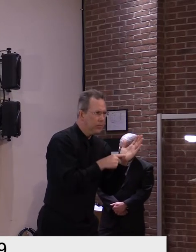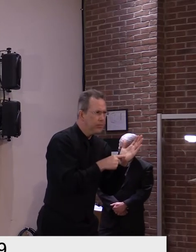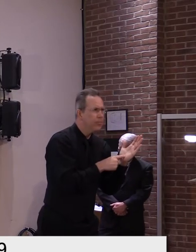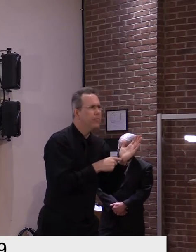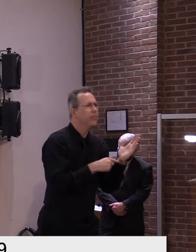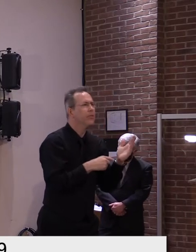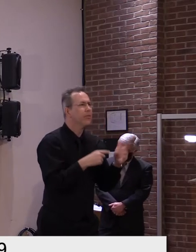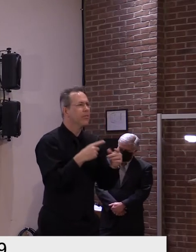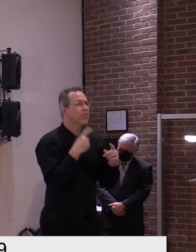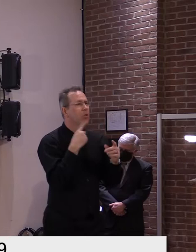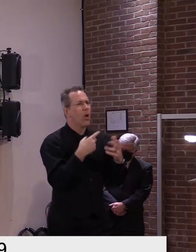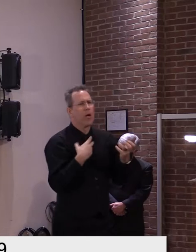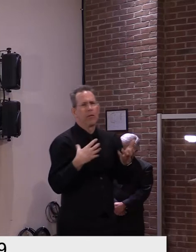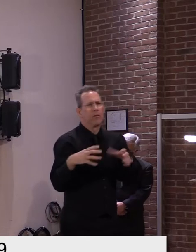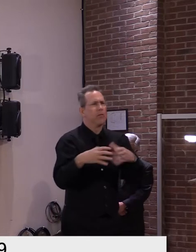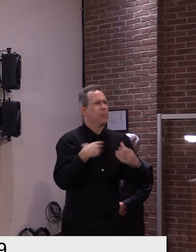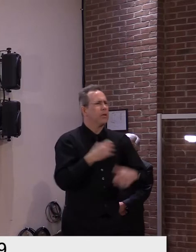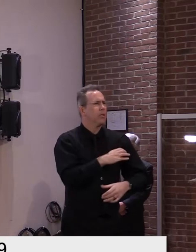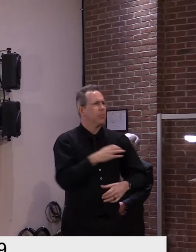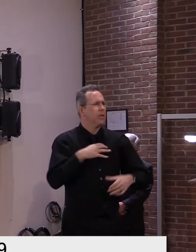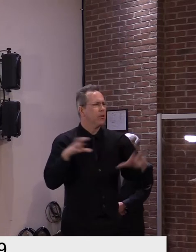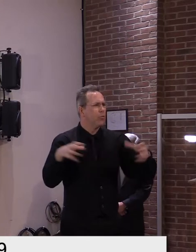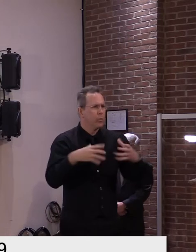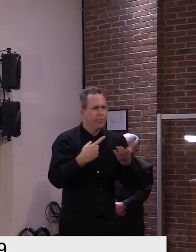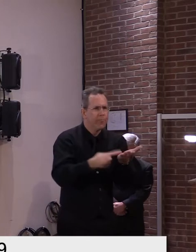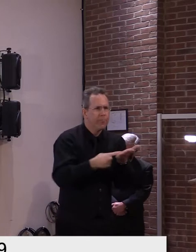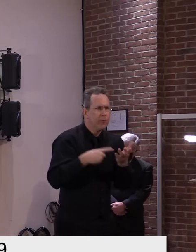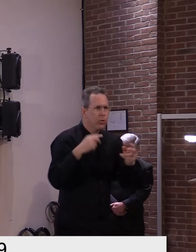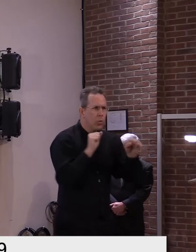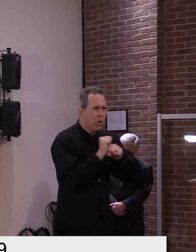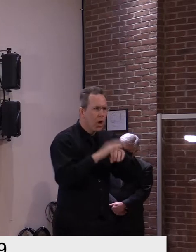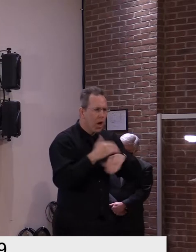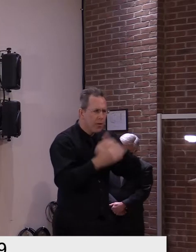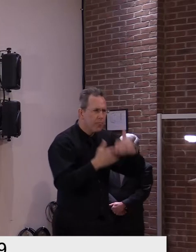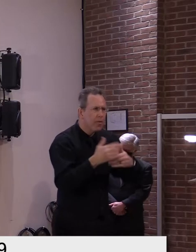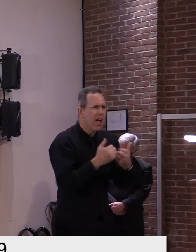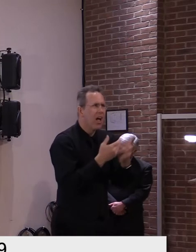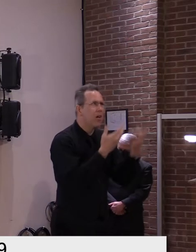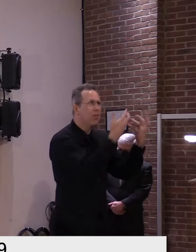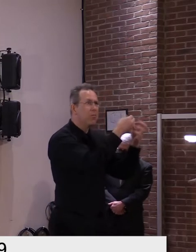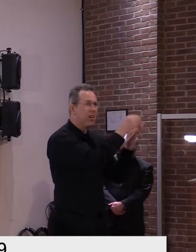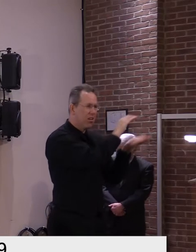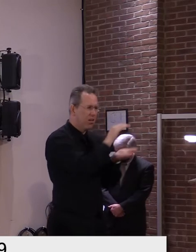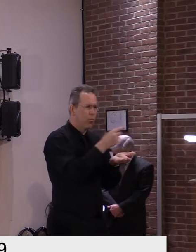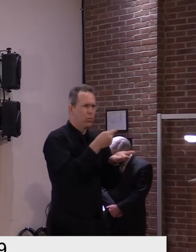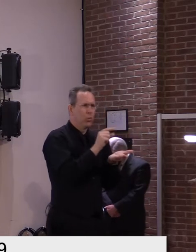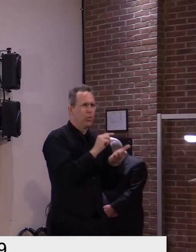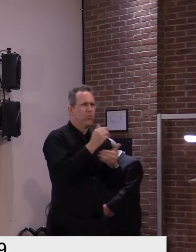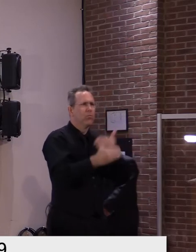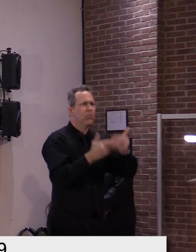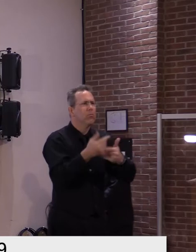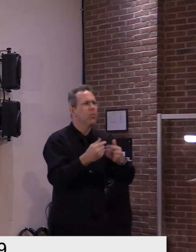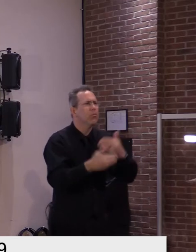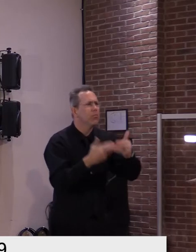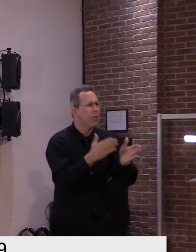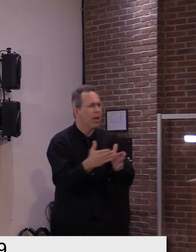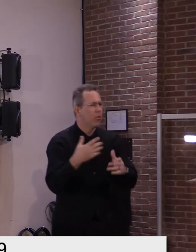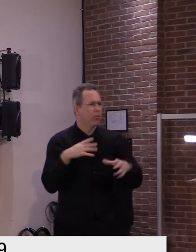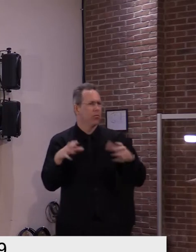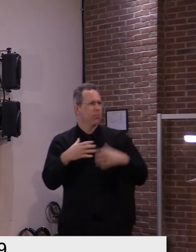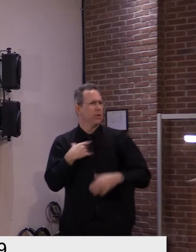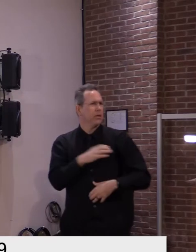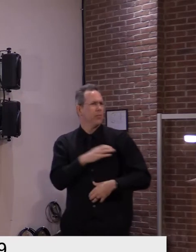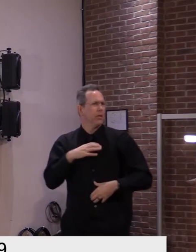implementation plan. But that's something I've testified in support of. I think the weighting study does deserve some review and